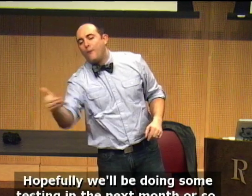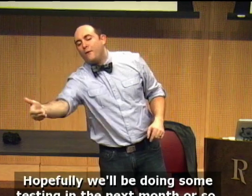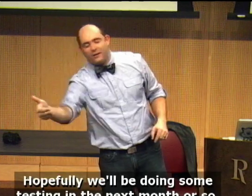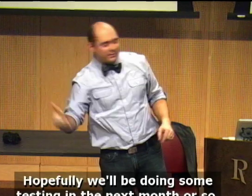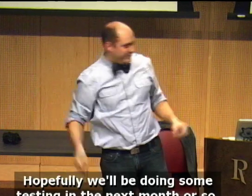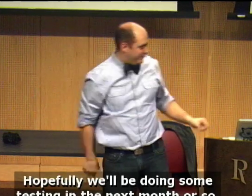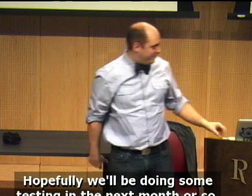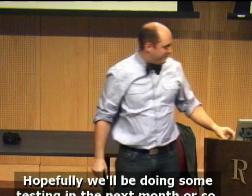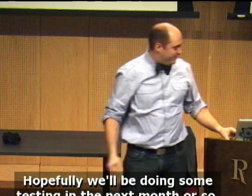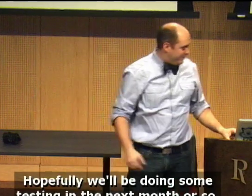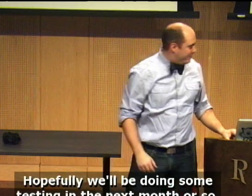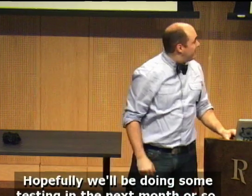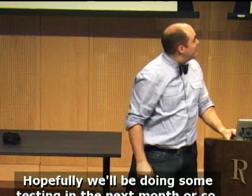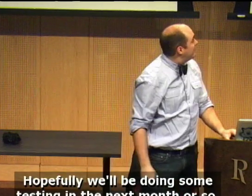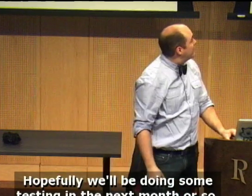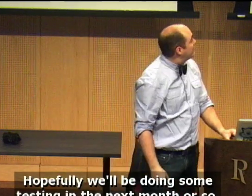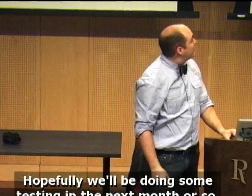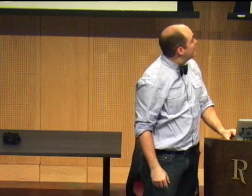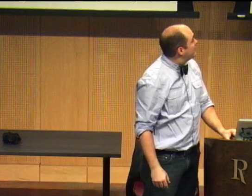next month or so.